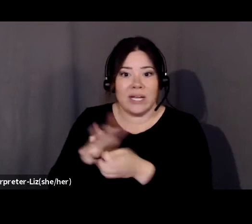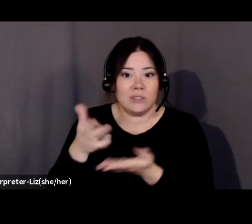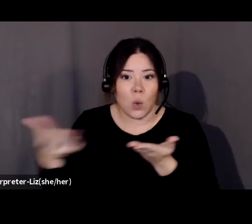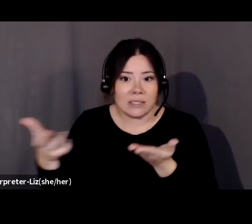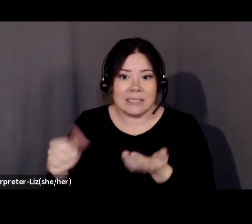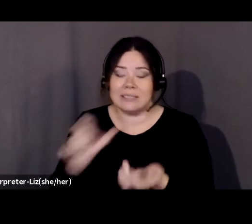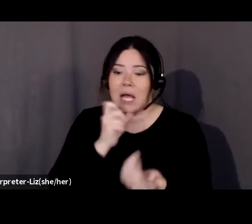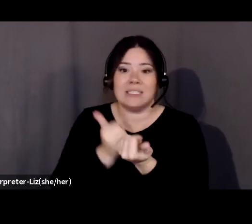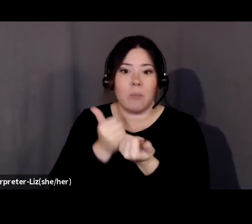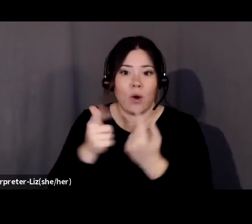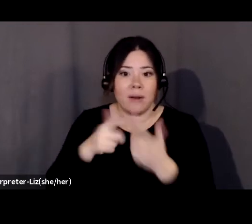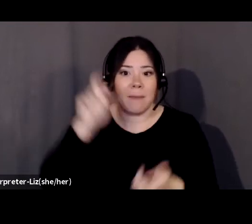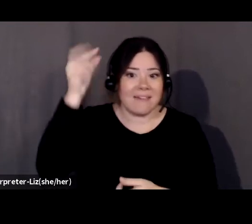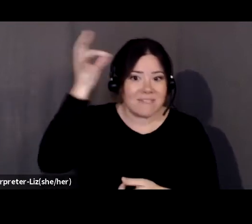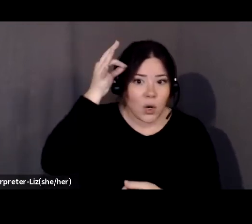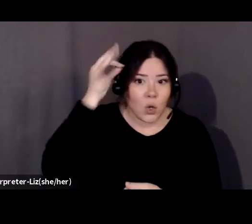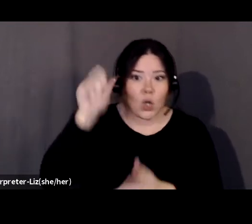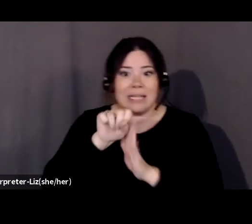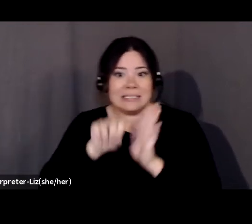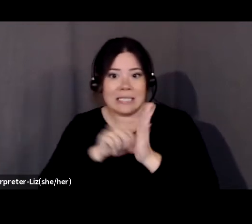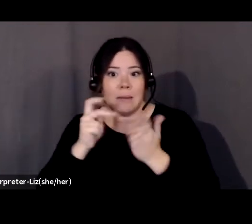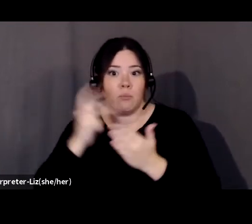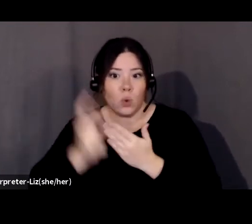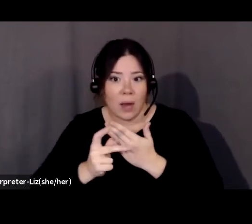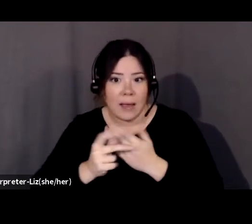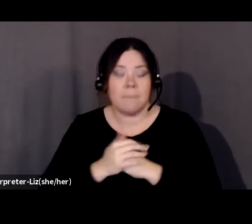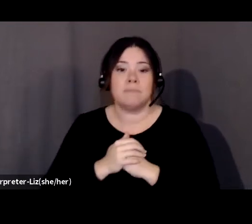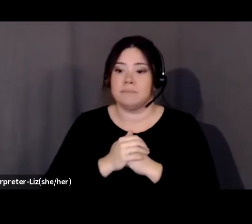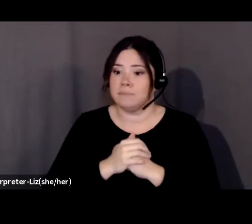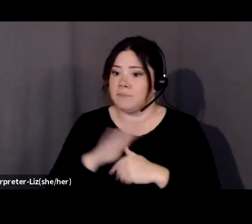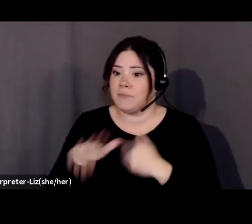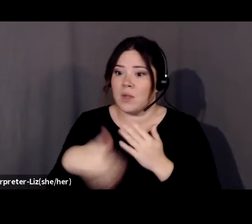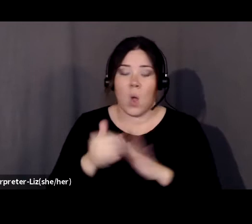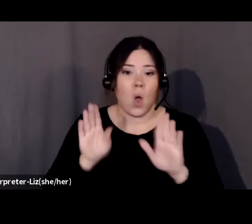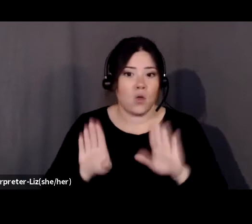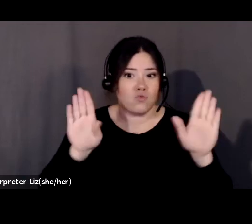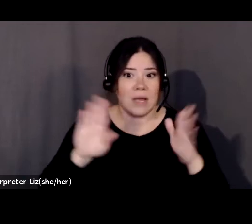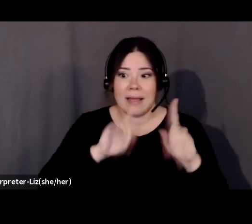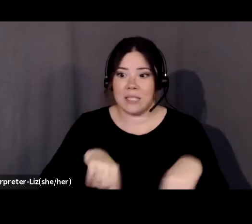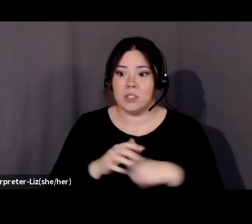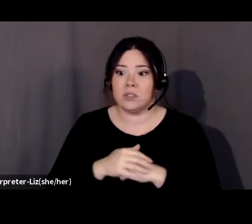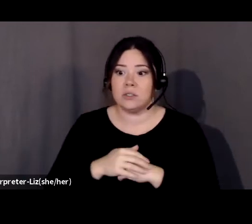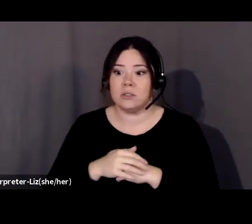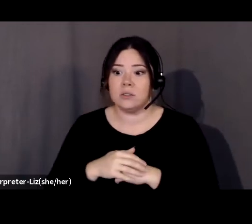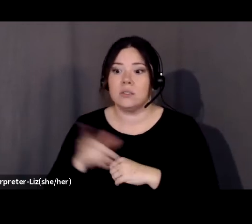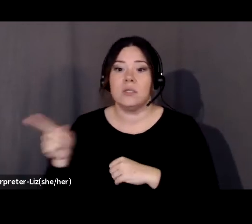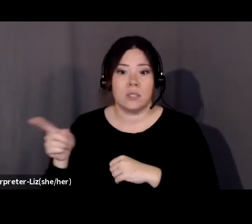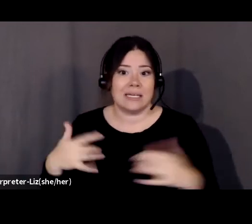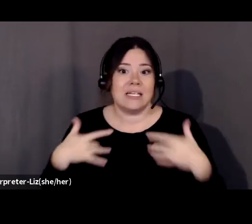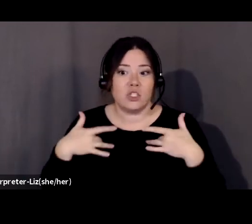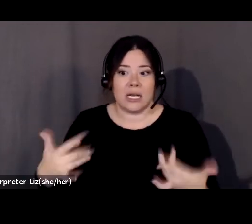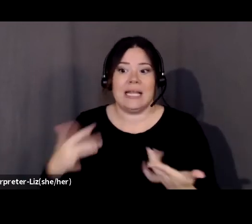unsupported by federal and state programs. All great answers. And April also added,